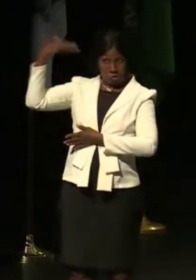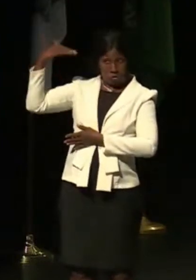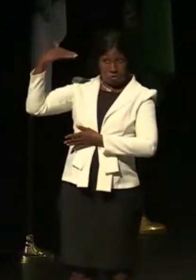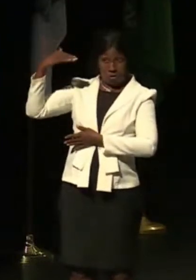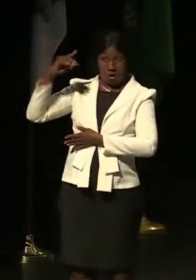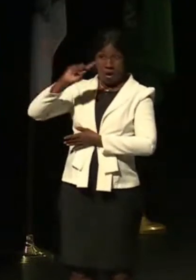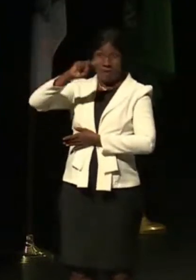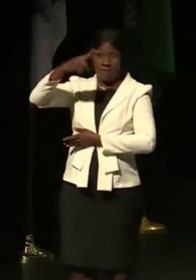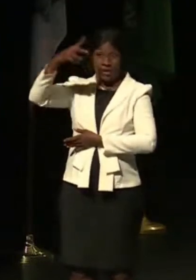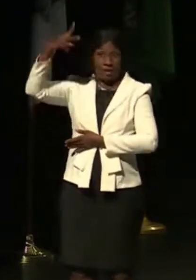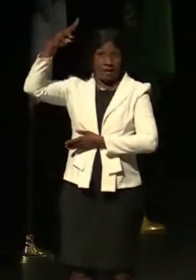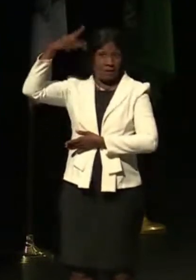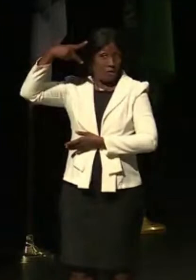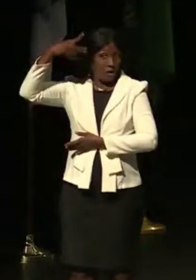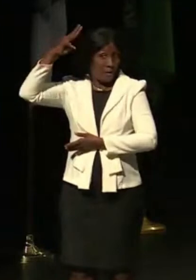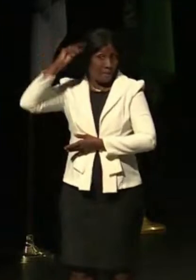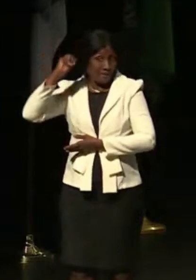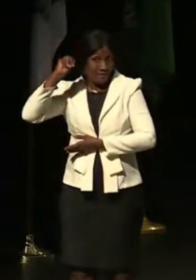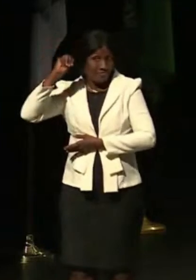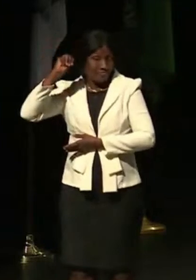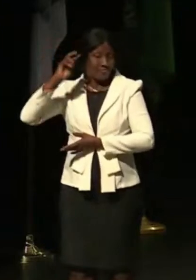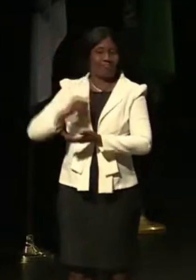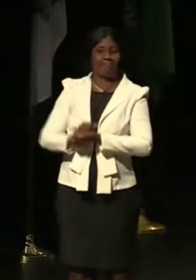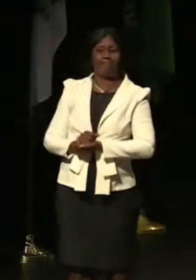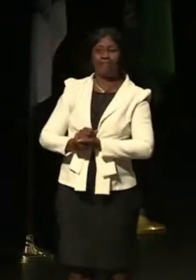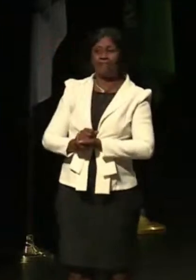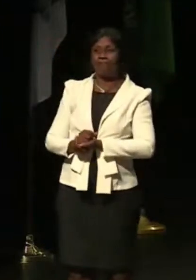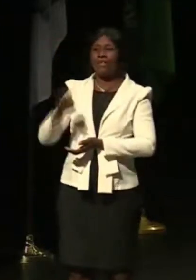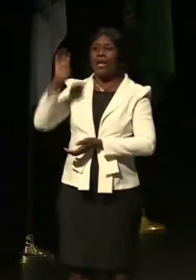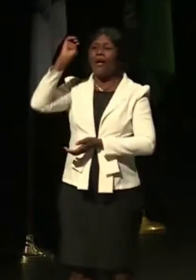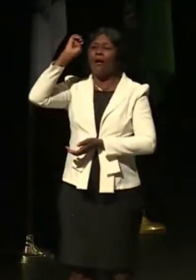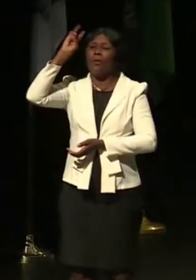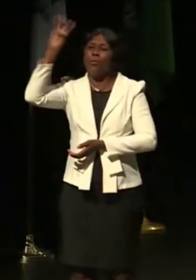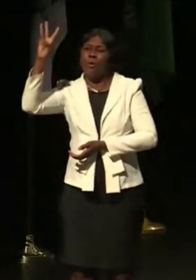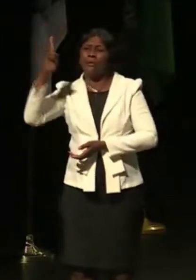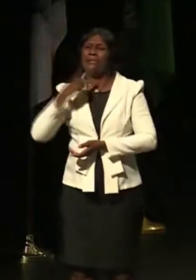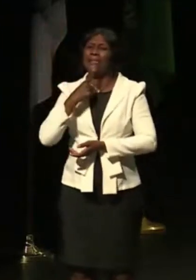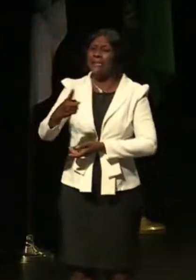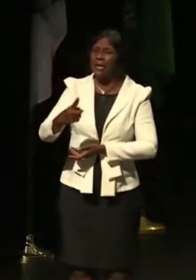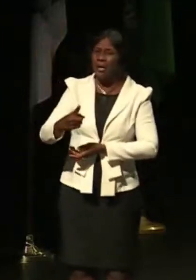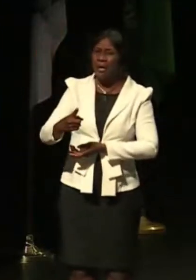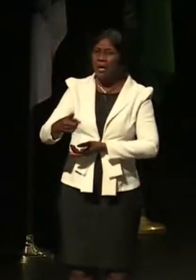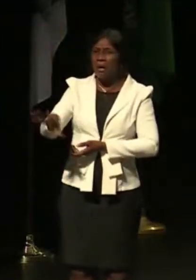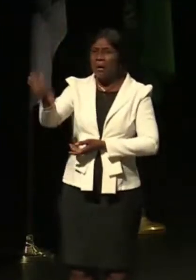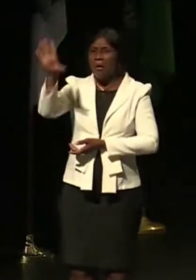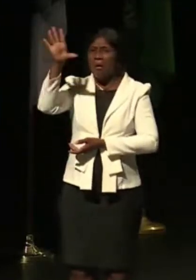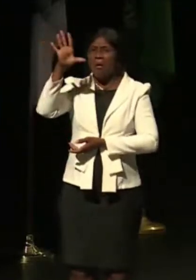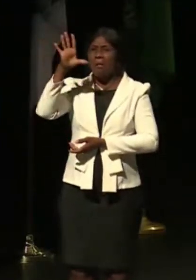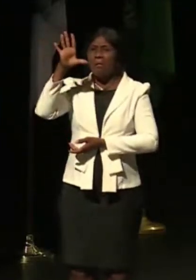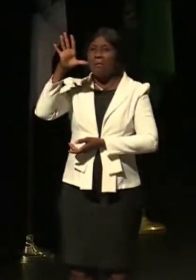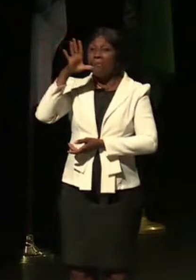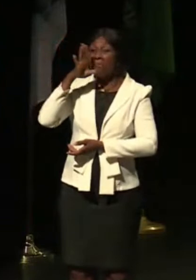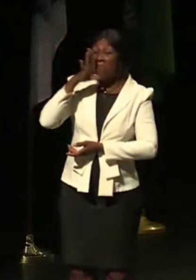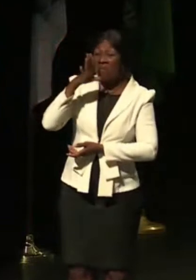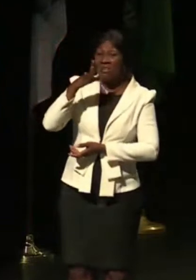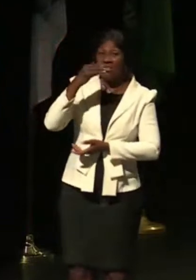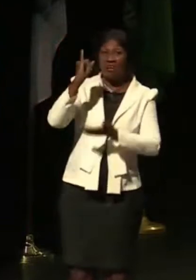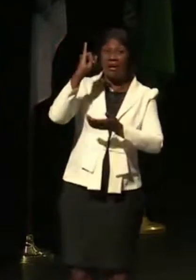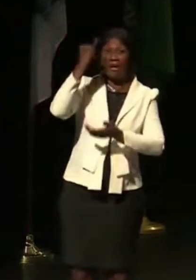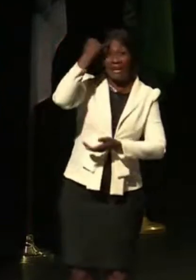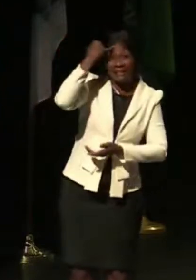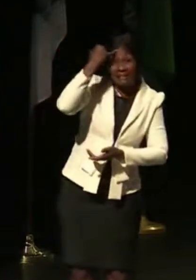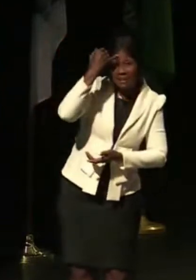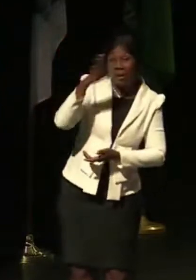independence, said to this nation, there can be no Mother India or no Mother Africa, no Mother China or no